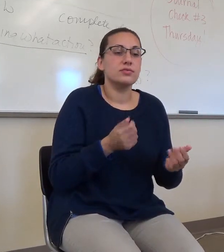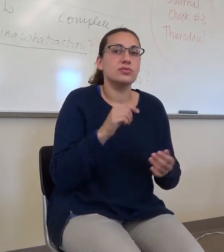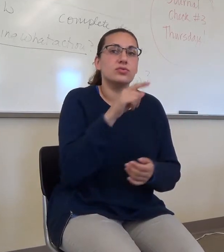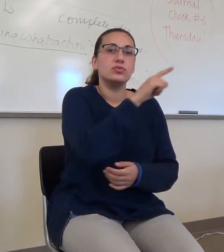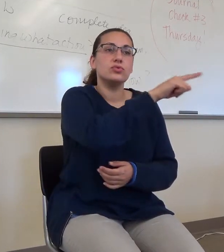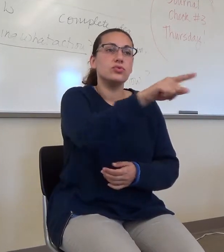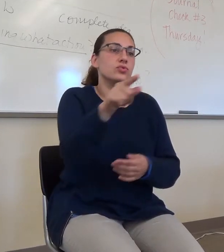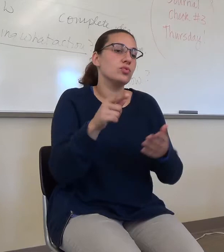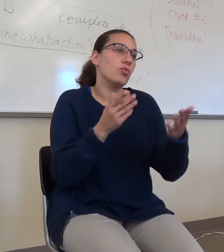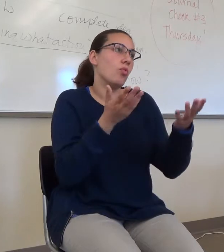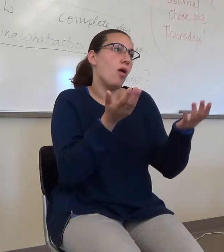to, again, group